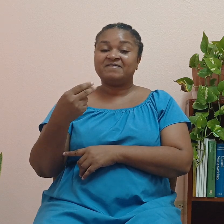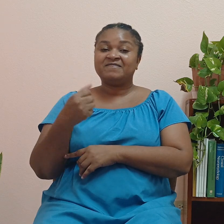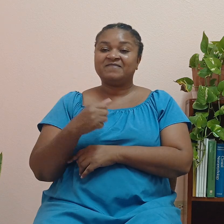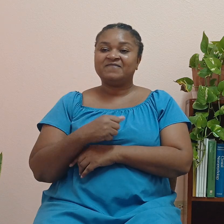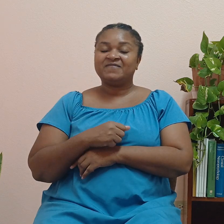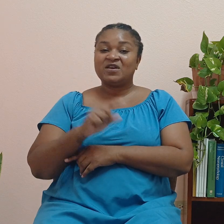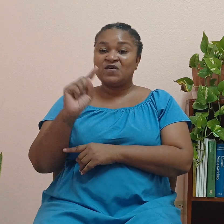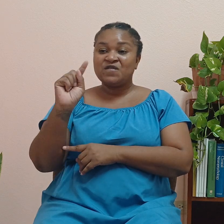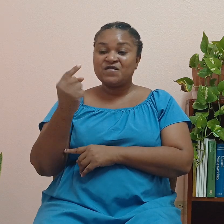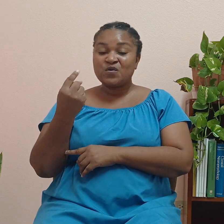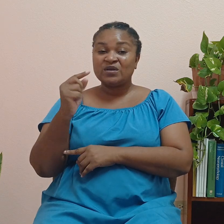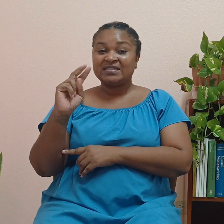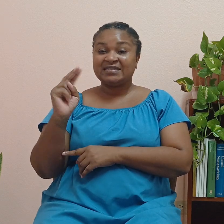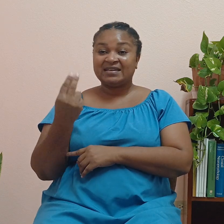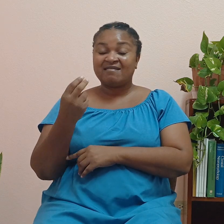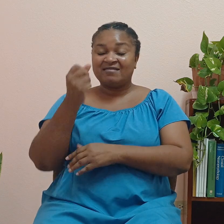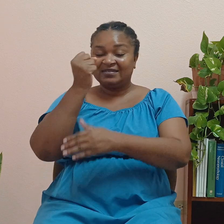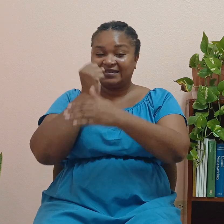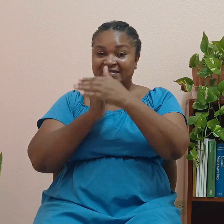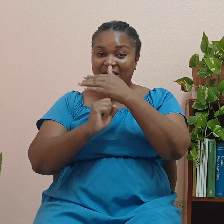1st and 2nd Samuel,